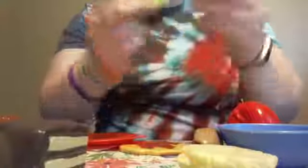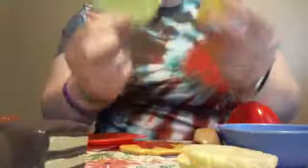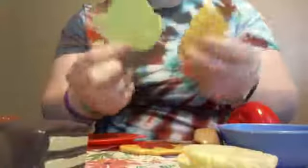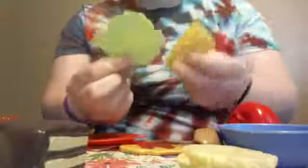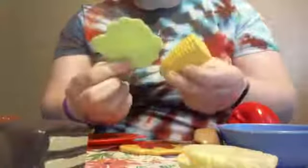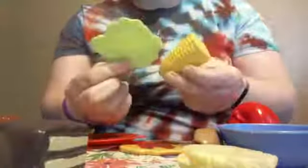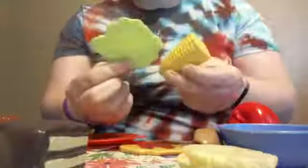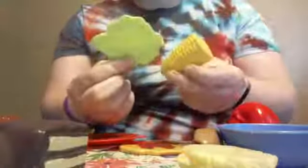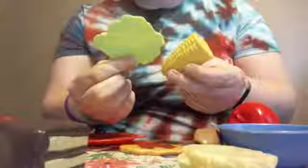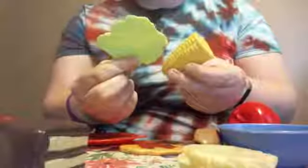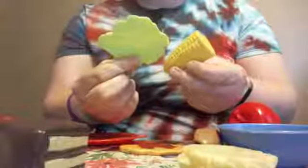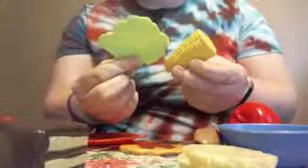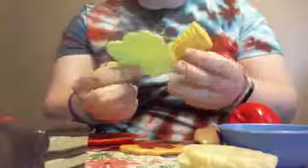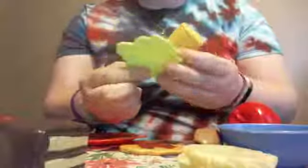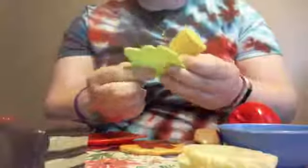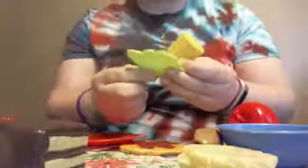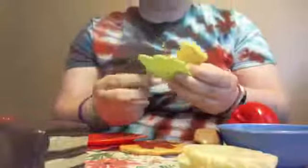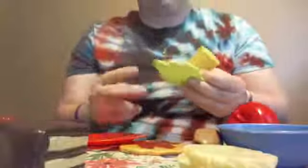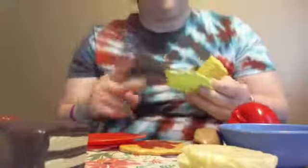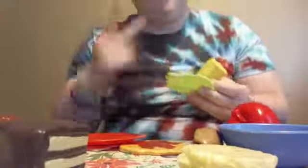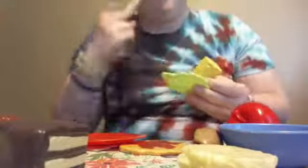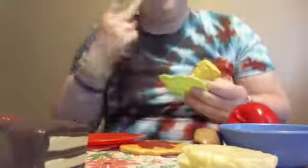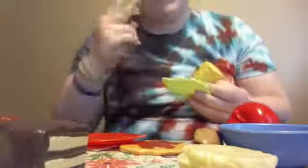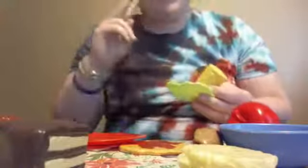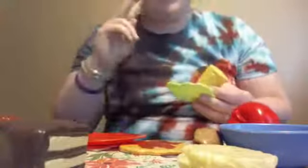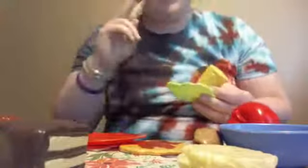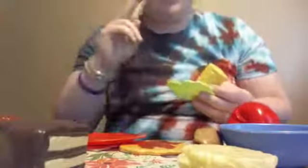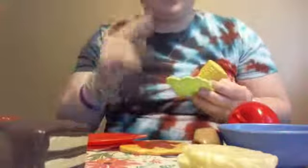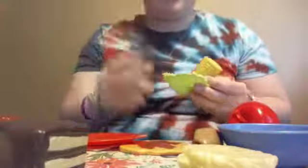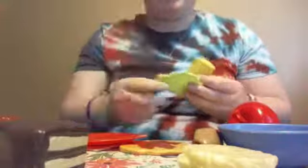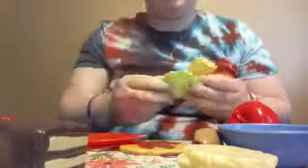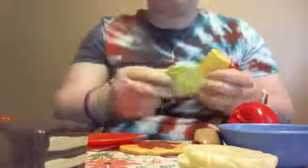These 2 are going to represent our vegetable.